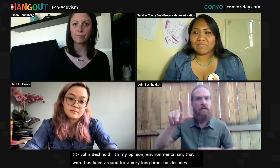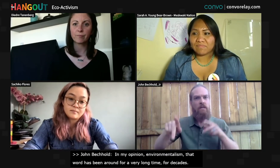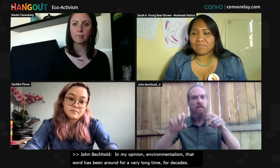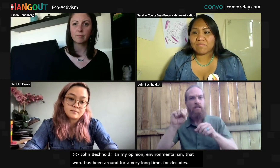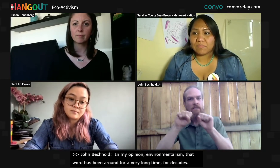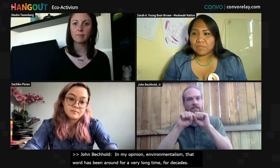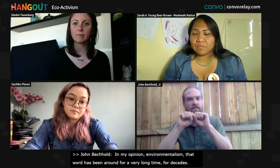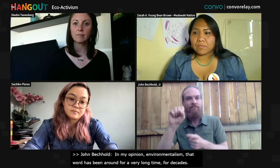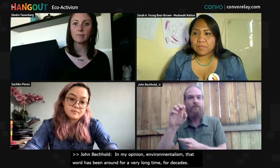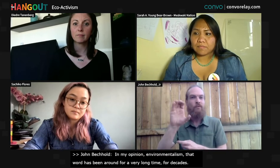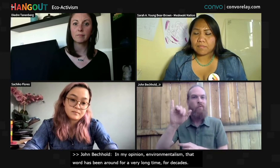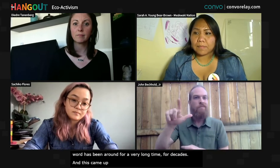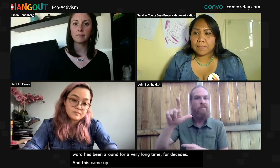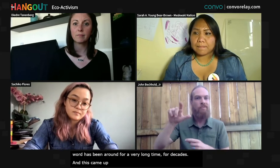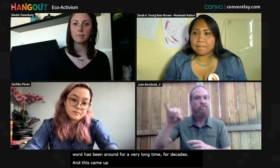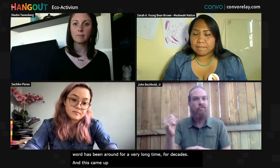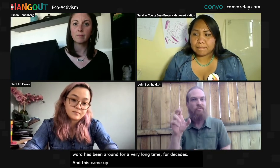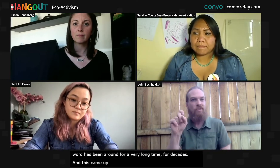concerns over the climate change.